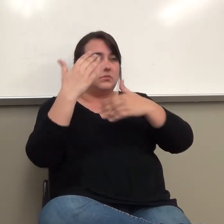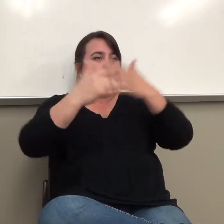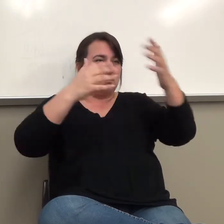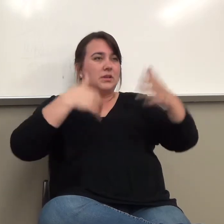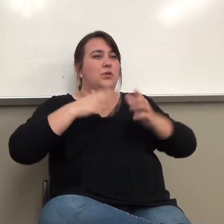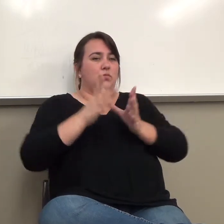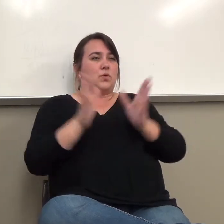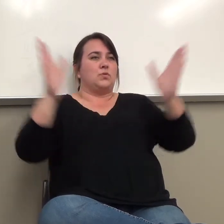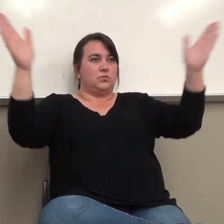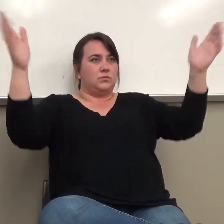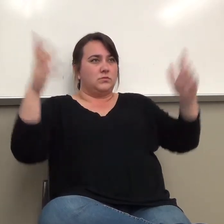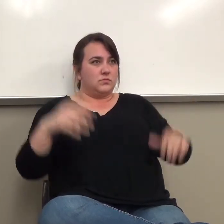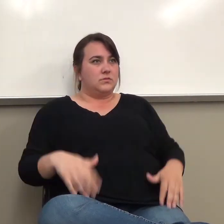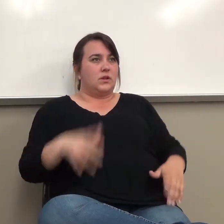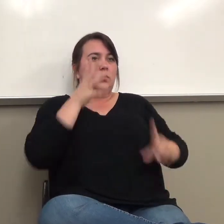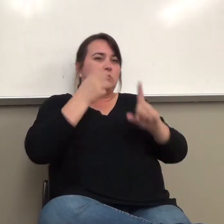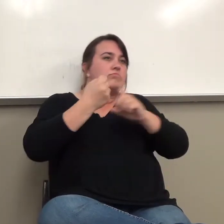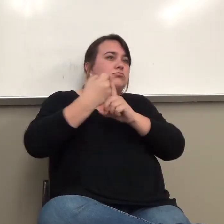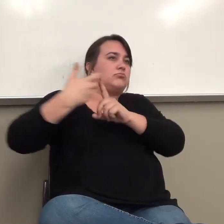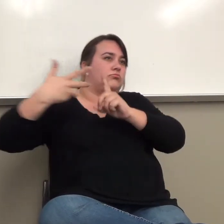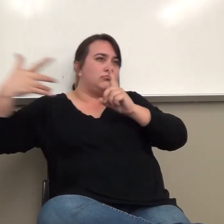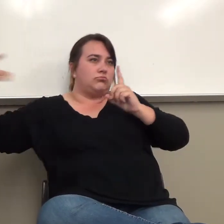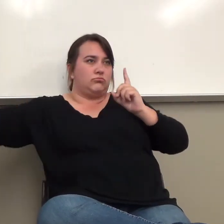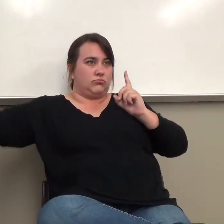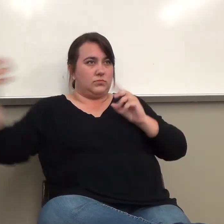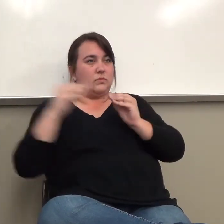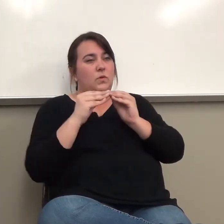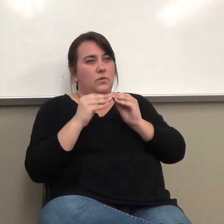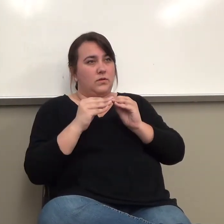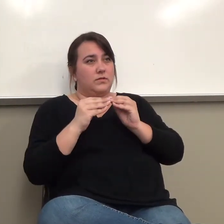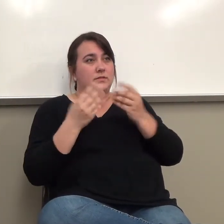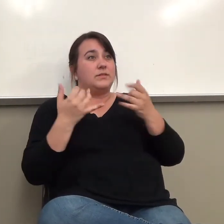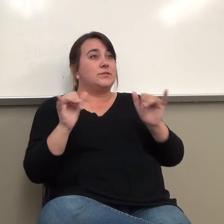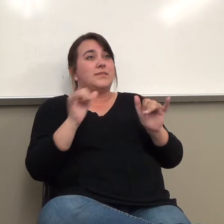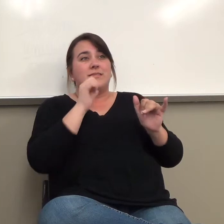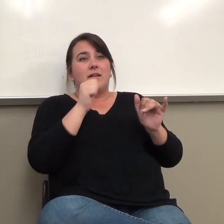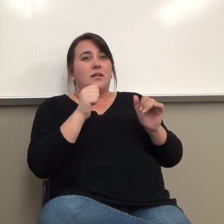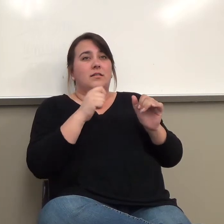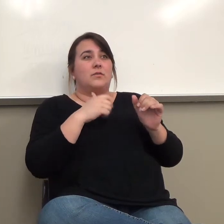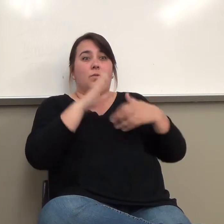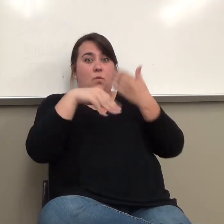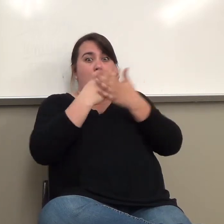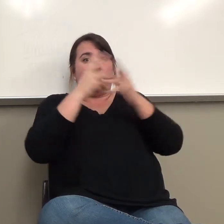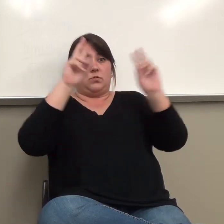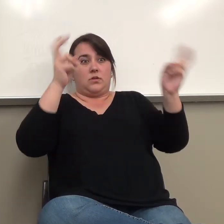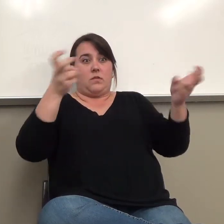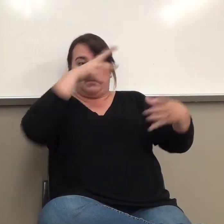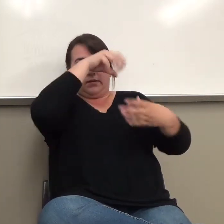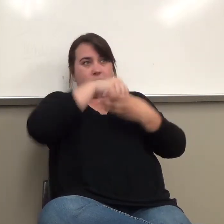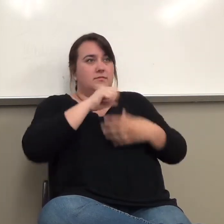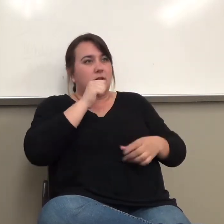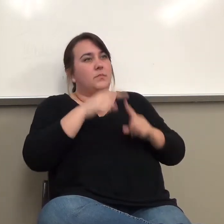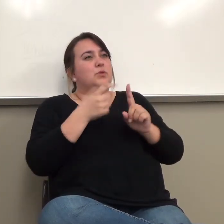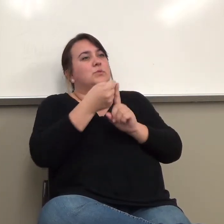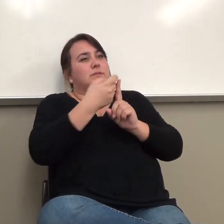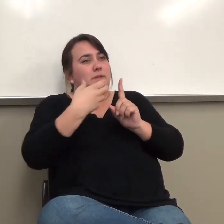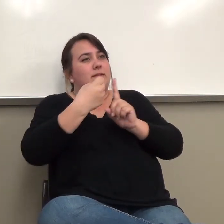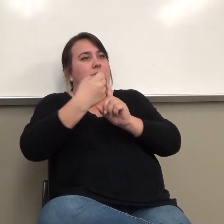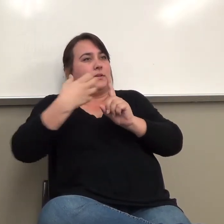you're expanding a little. You're still not doing the whole topic, but you're expanding a little. So we're